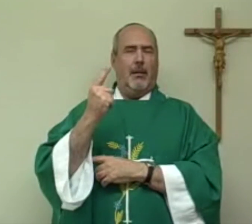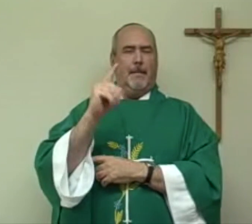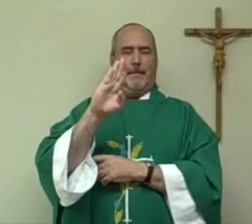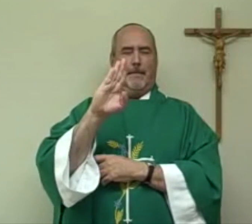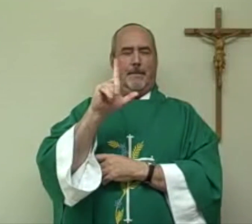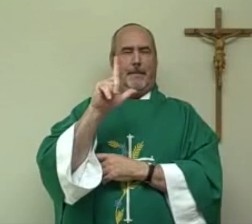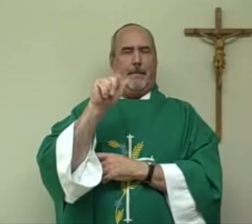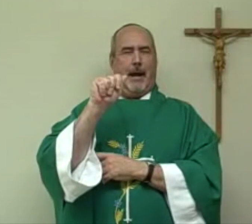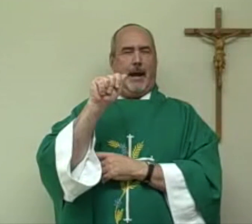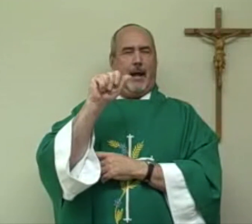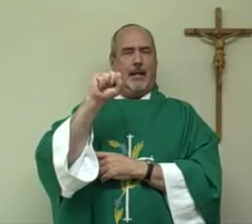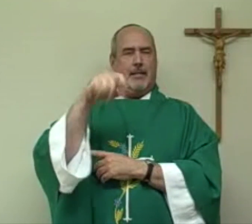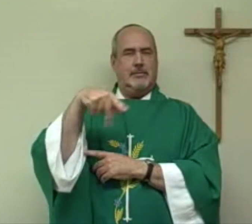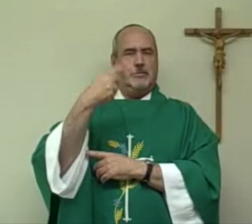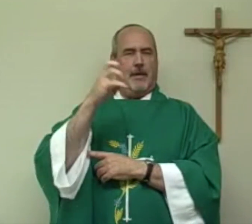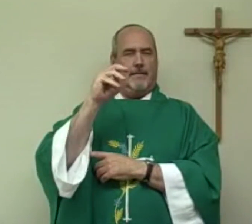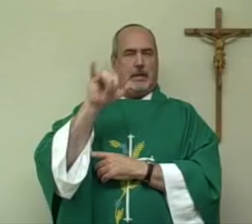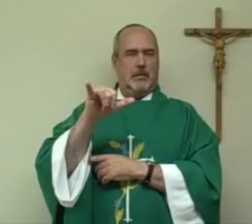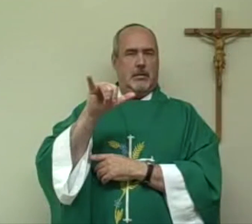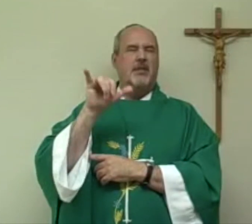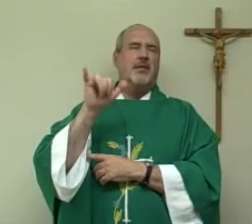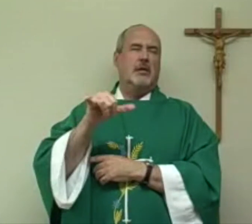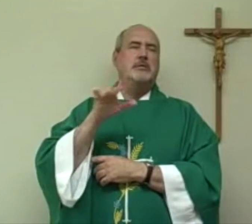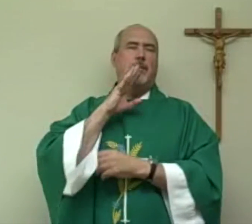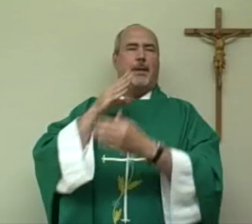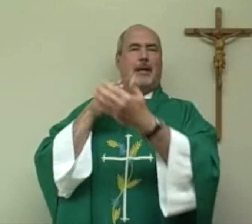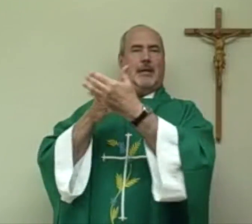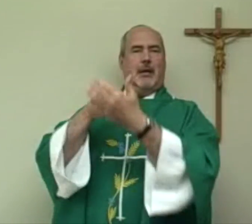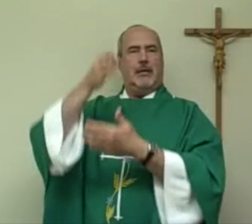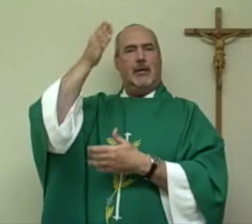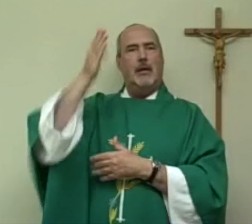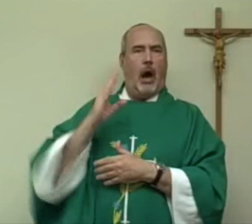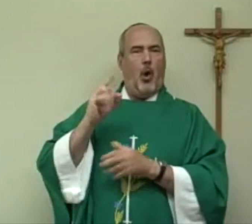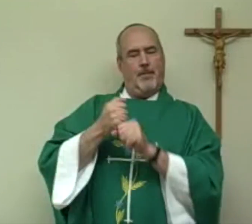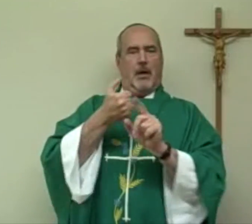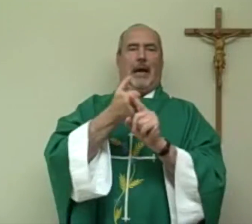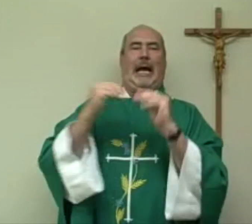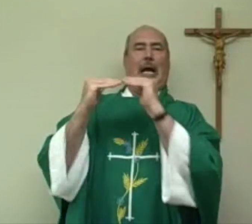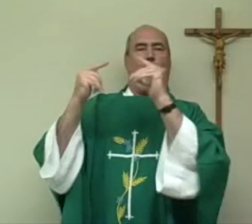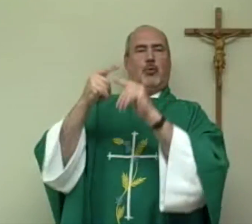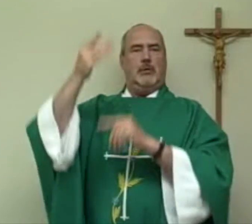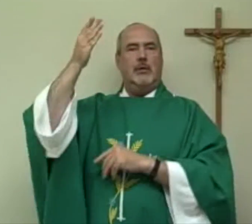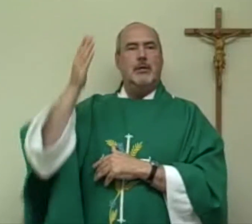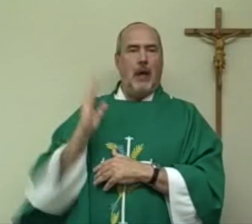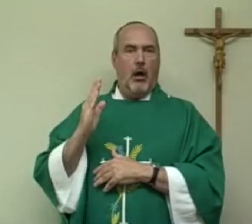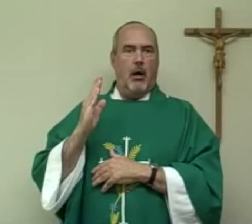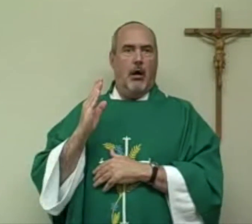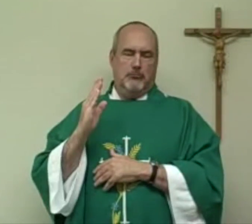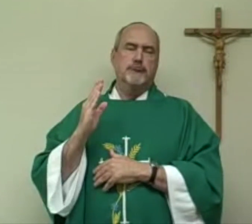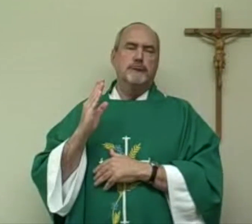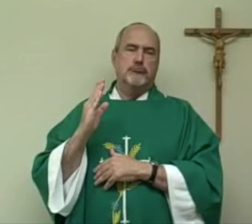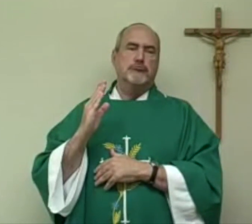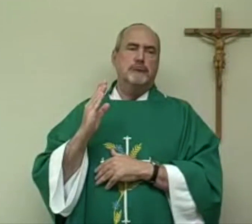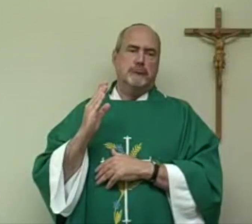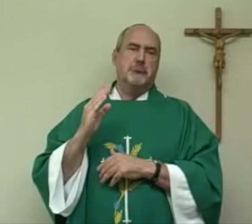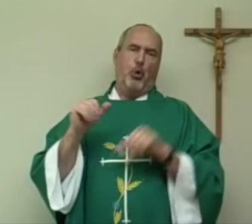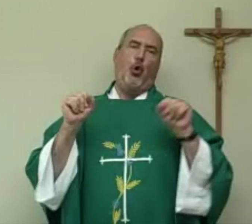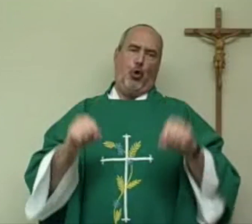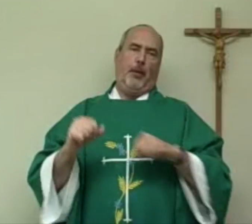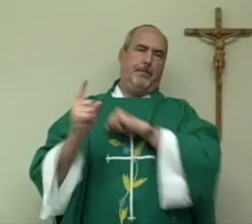At that time, Jewish law said that if anyone blasphemed against God, or meaning putting themselves equal